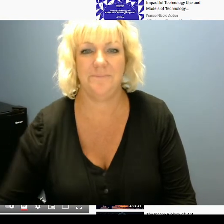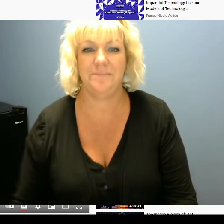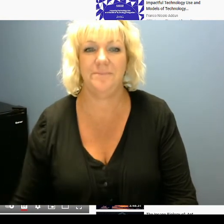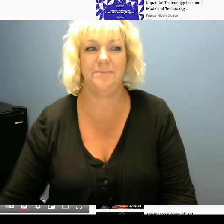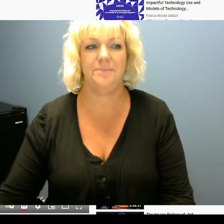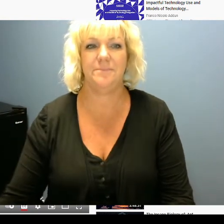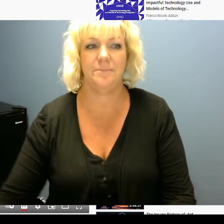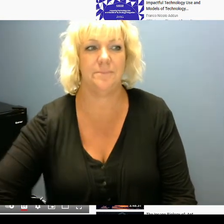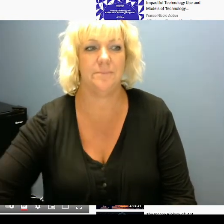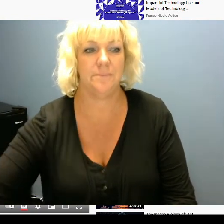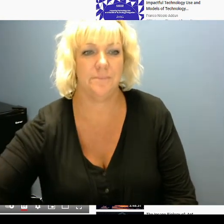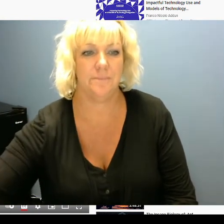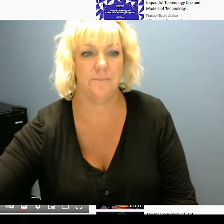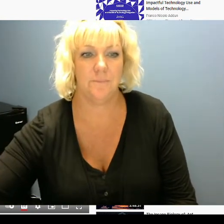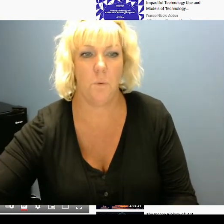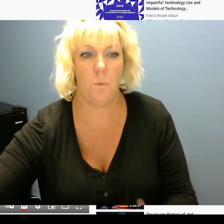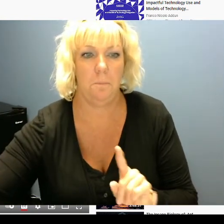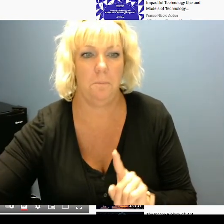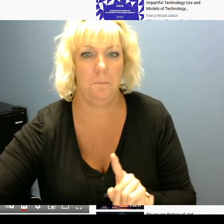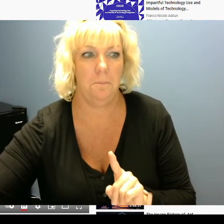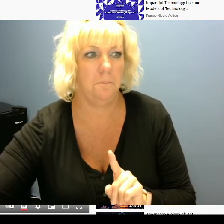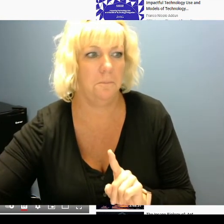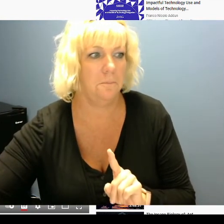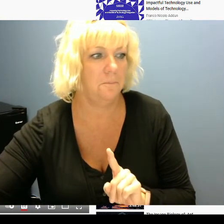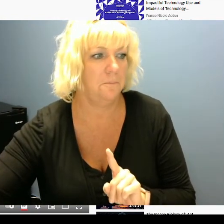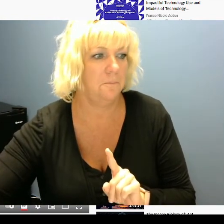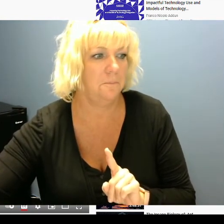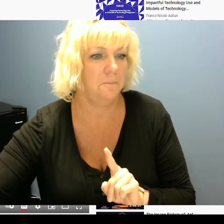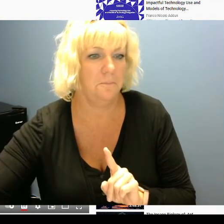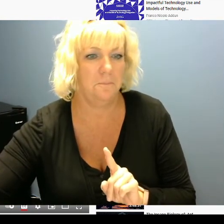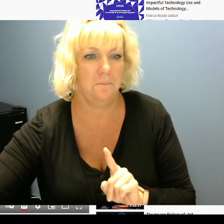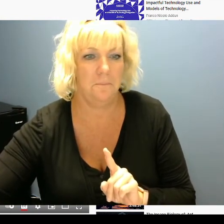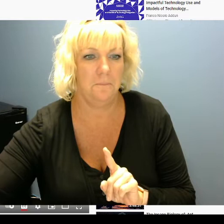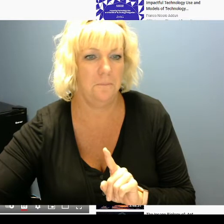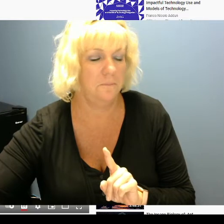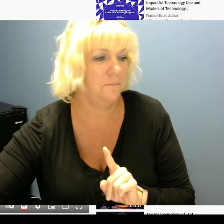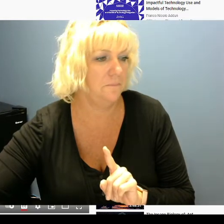All right, you've got a handful of images in the lecture module, and I asked you.